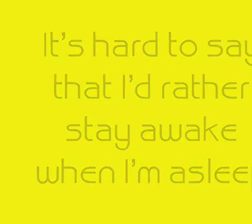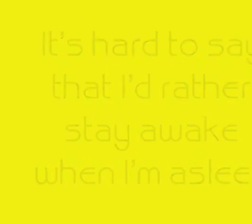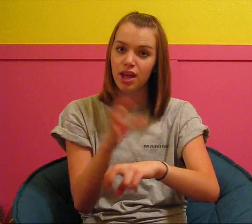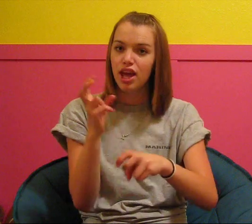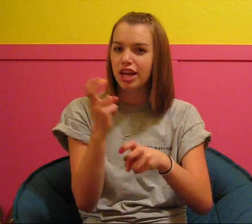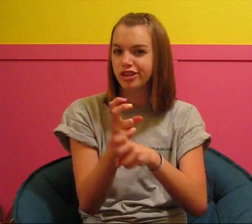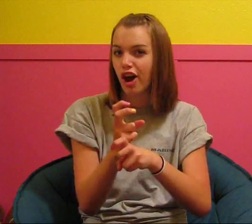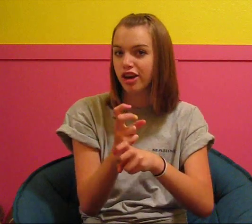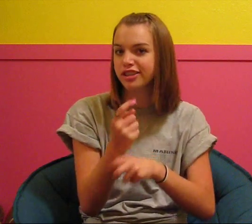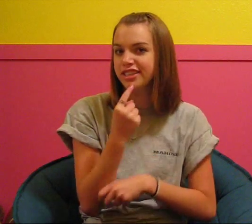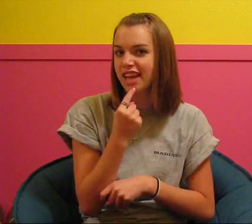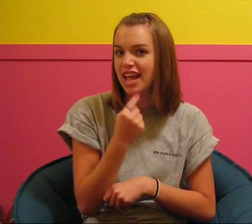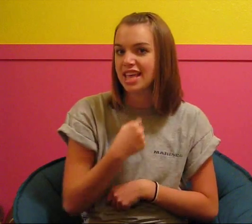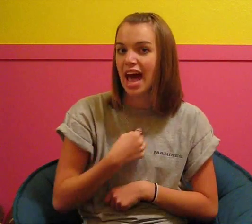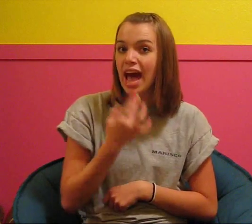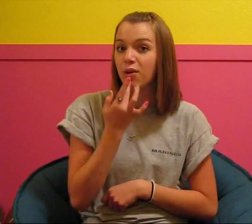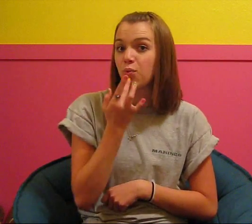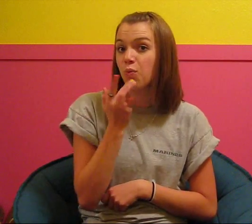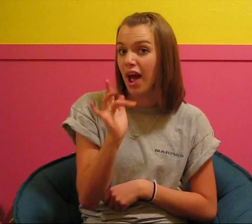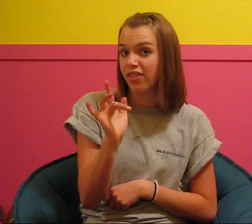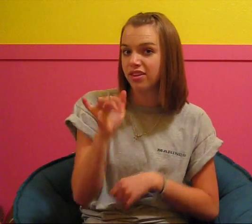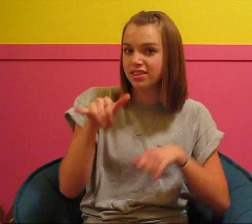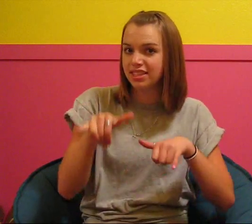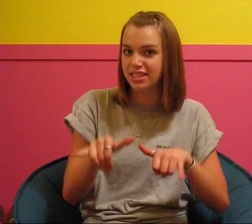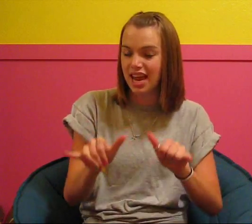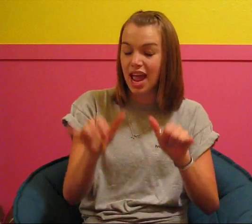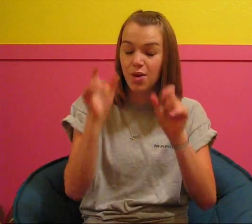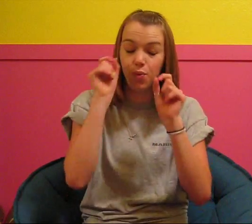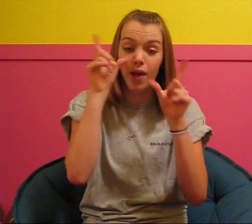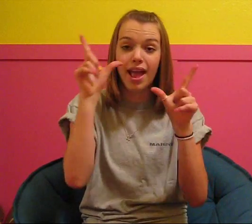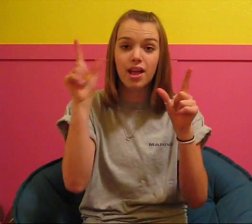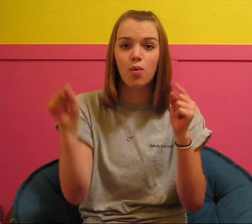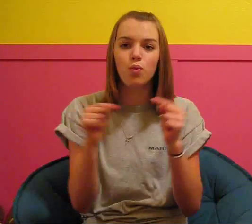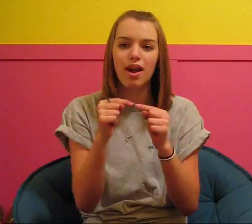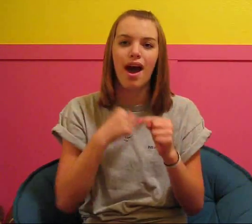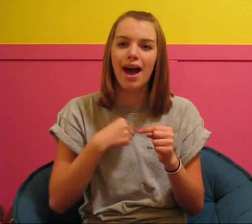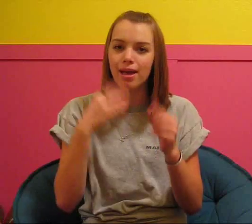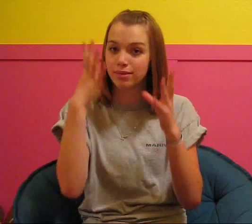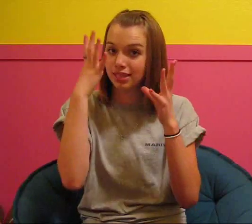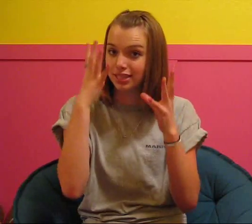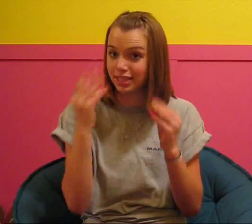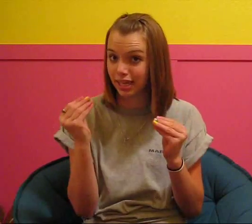It's hard to say that I'd rather stay awake when I'm asleep.